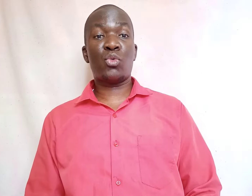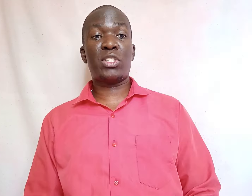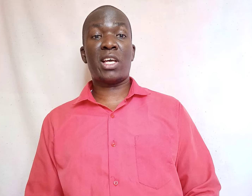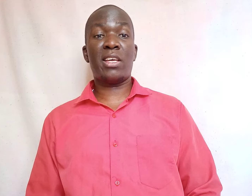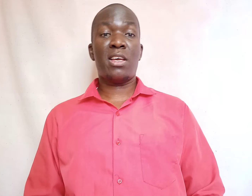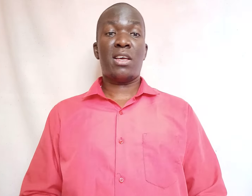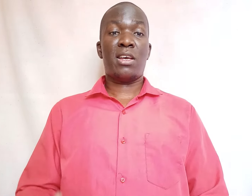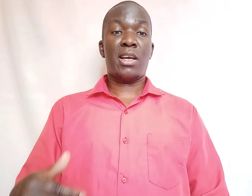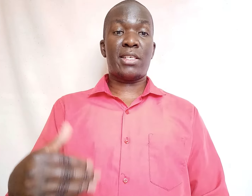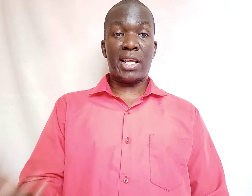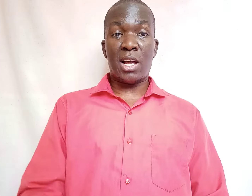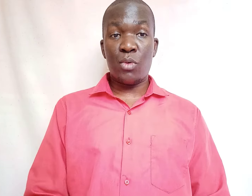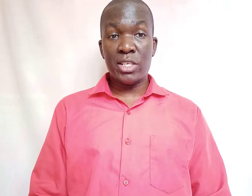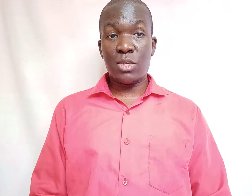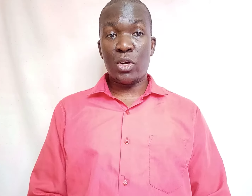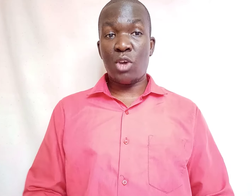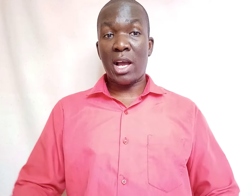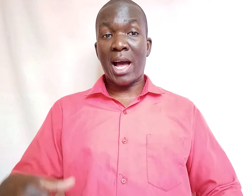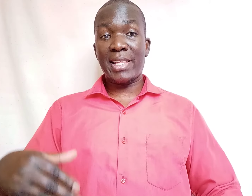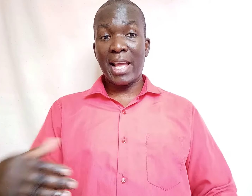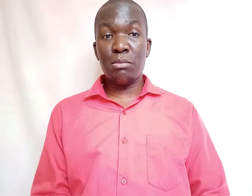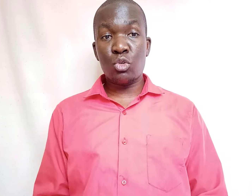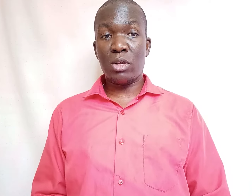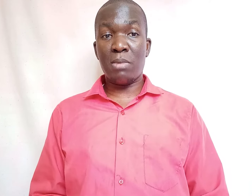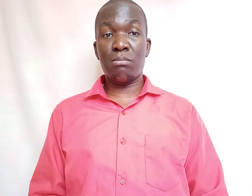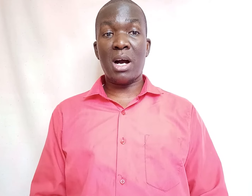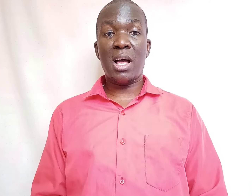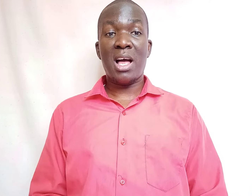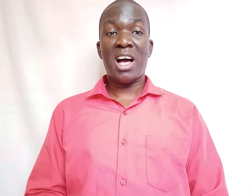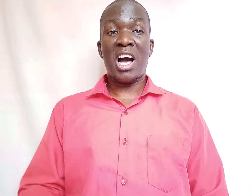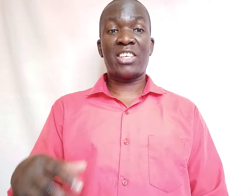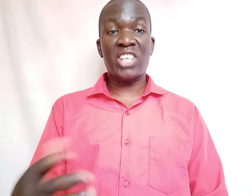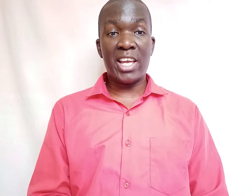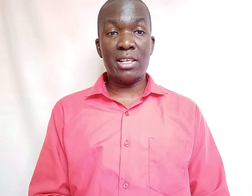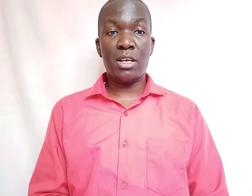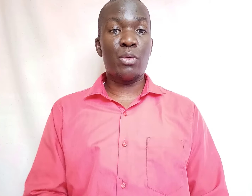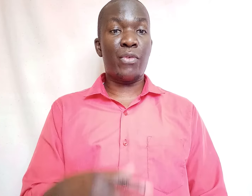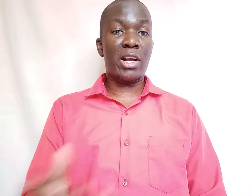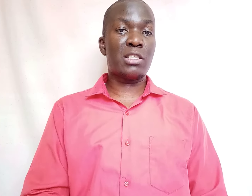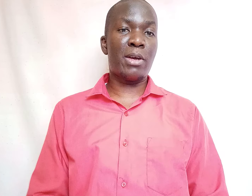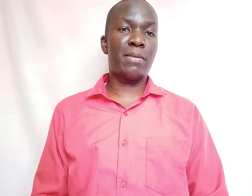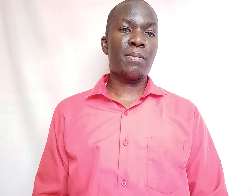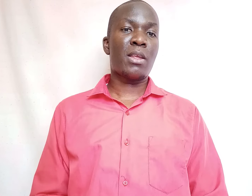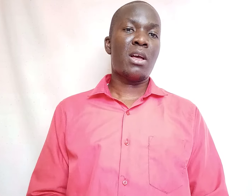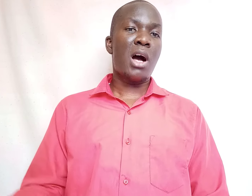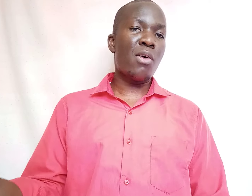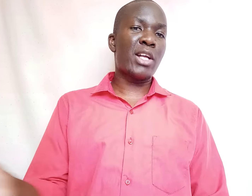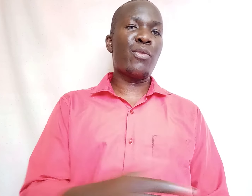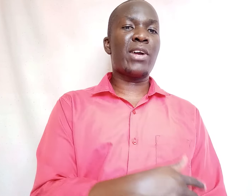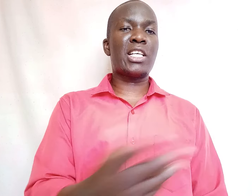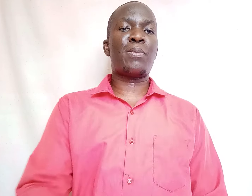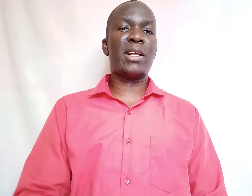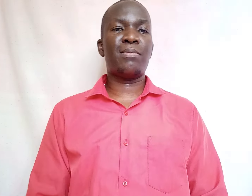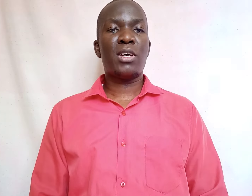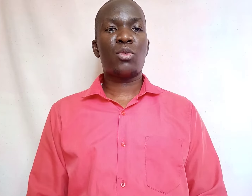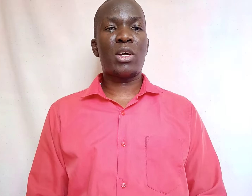we say in sign language that when you are unable to remember a sign, you finger spell. How can you finger spell to a